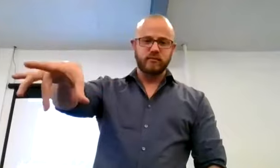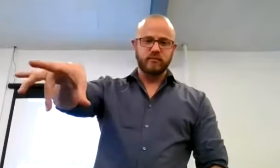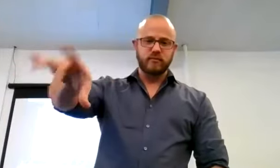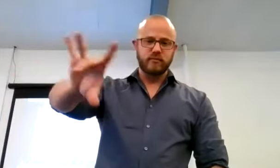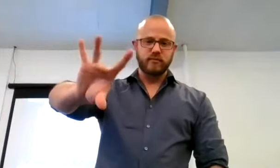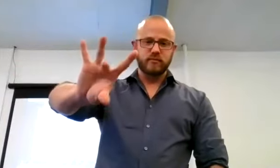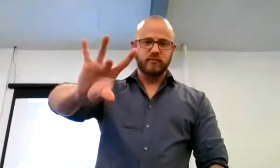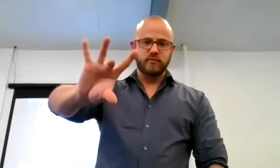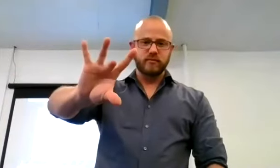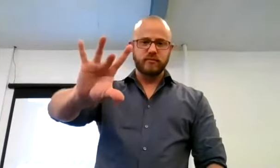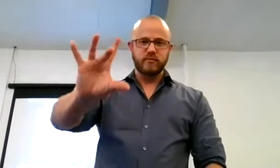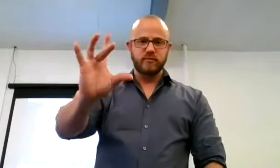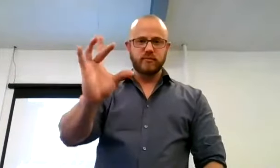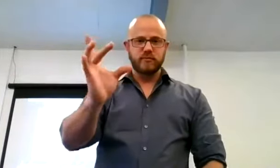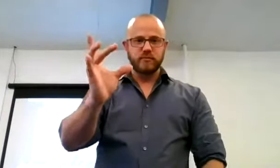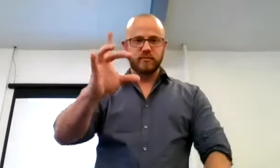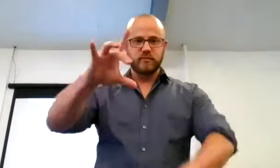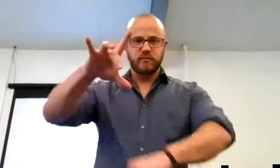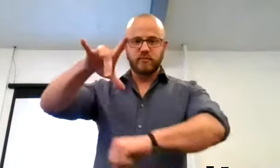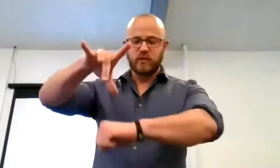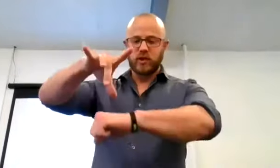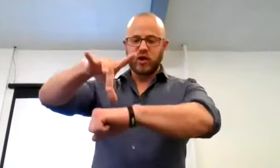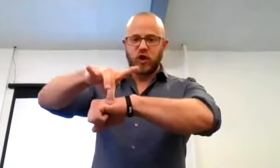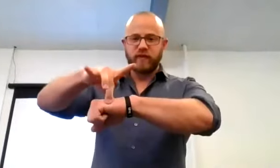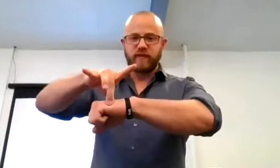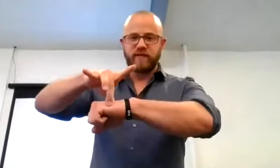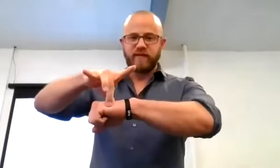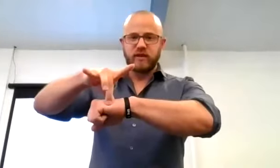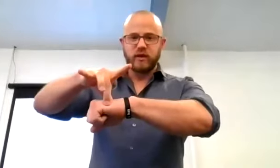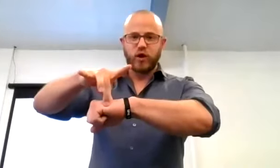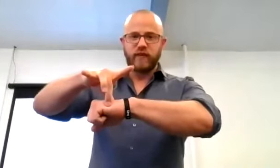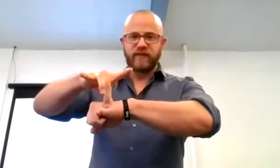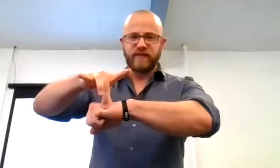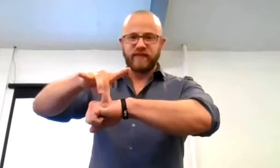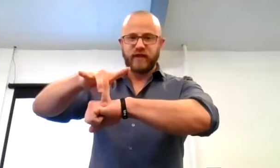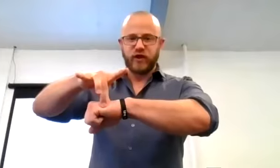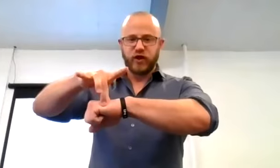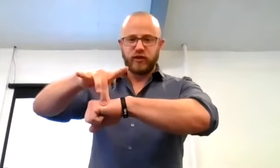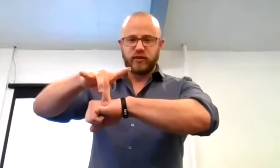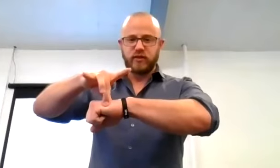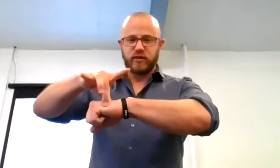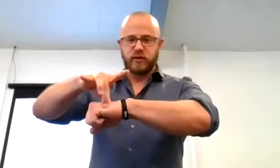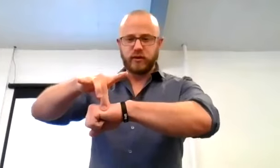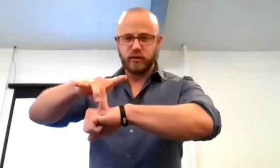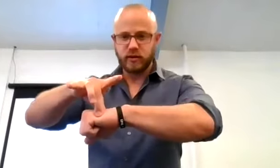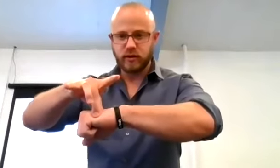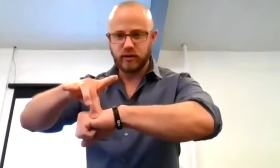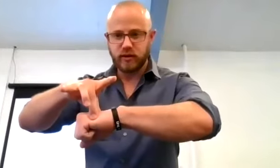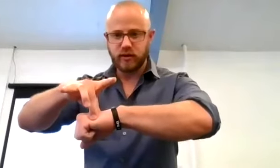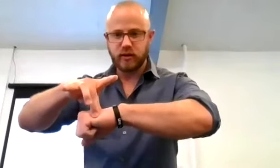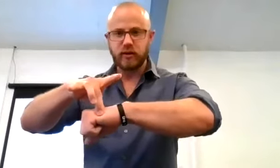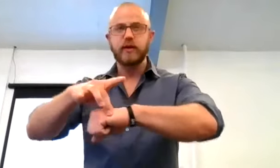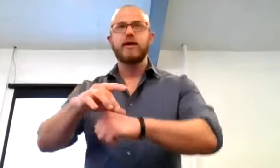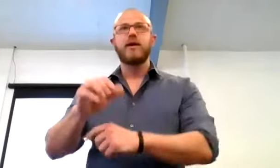looks like this handshake. You can kind of see how my thumb and my middle finger are kind of trying to pinch together, but they don't. But you literally pinch your